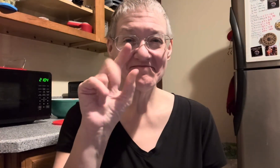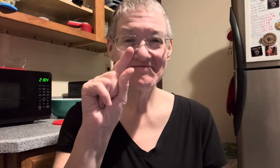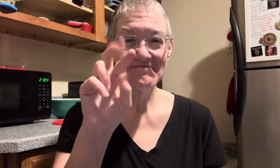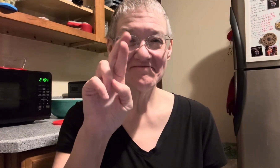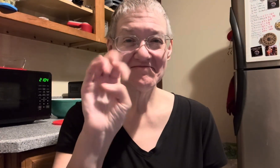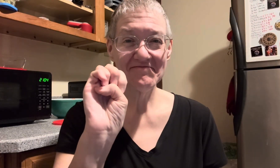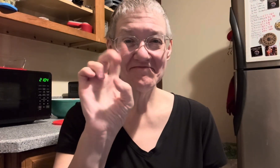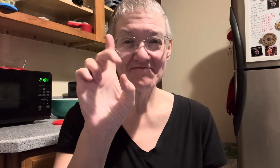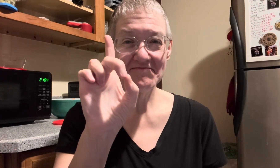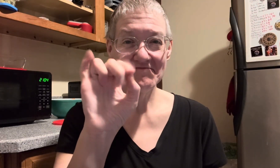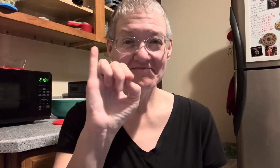Find the ingredients.